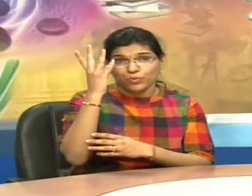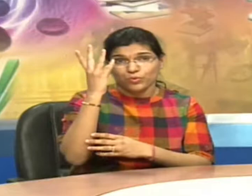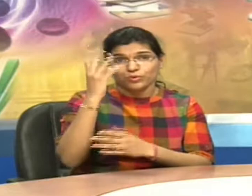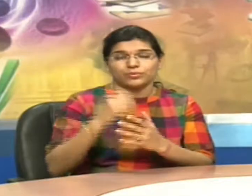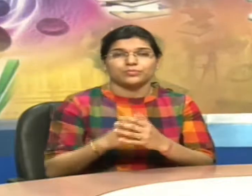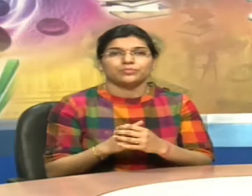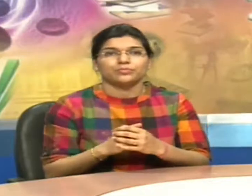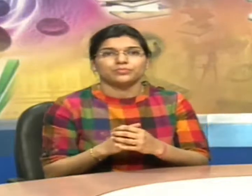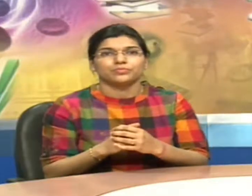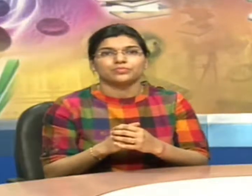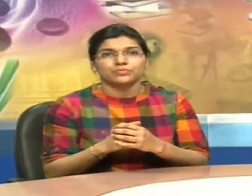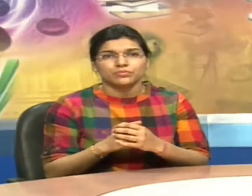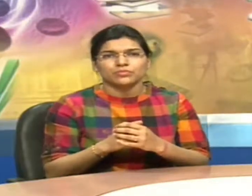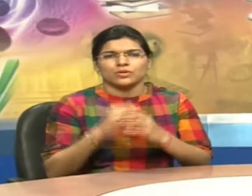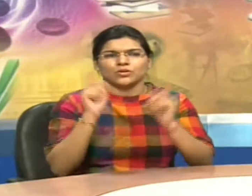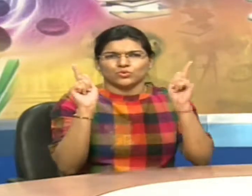Fourth is